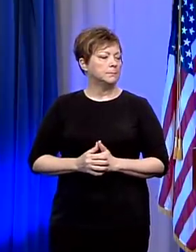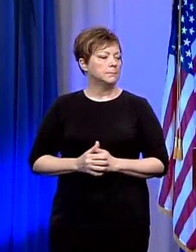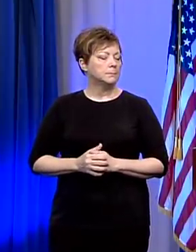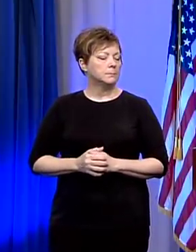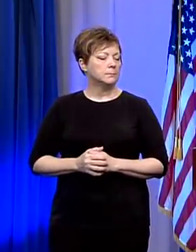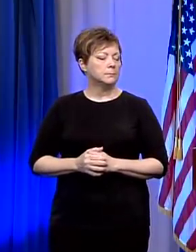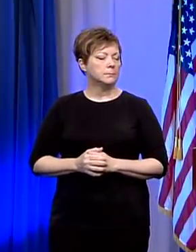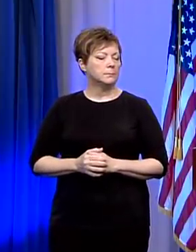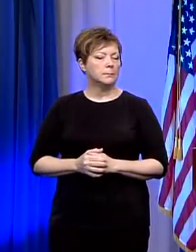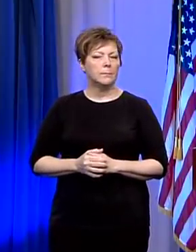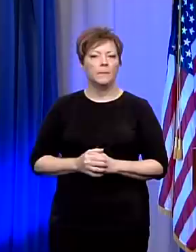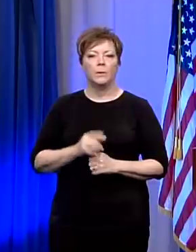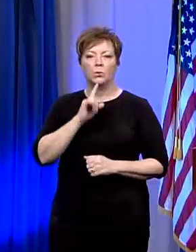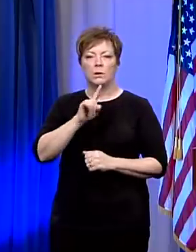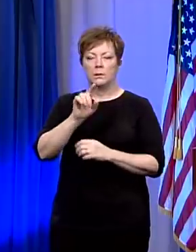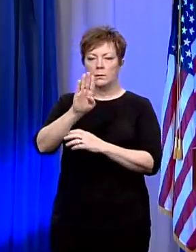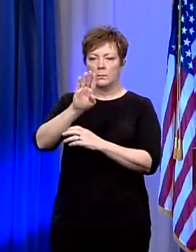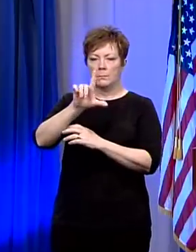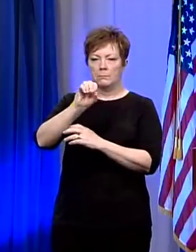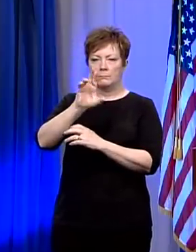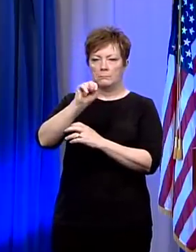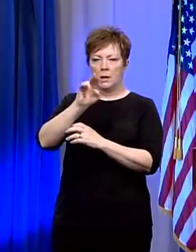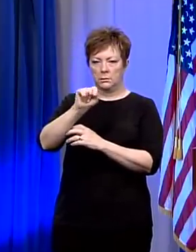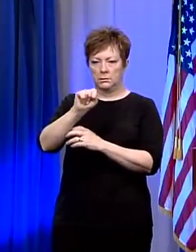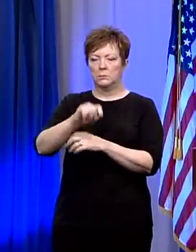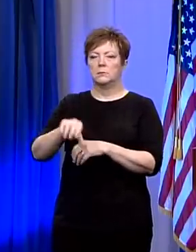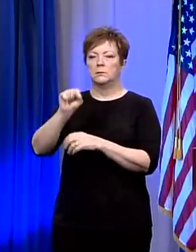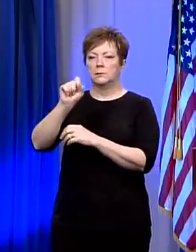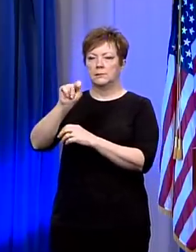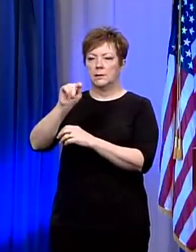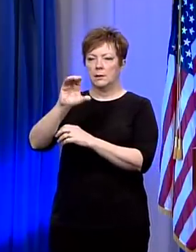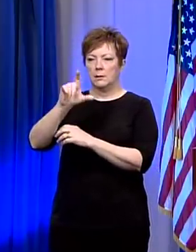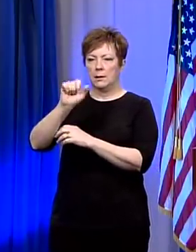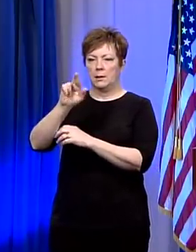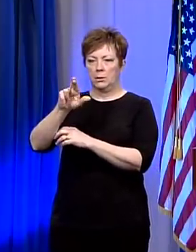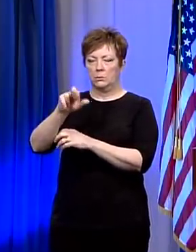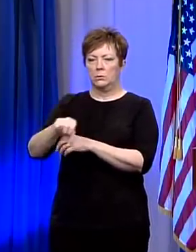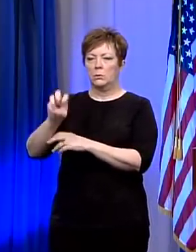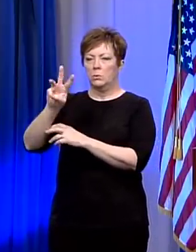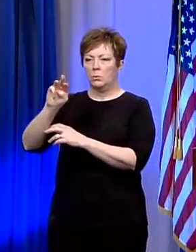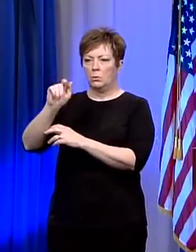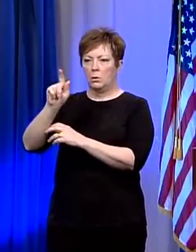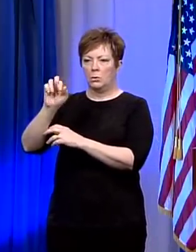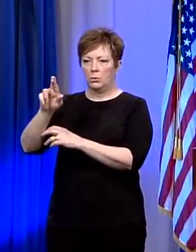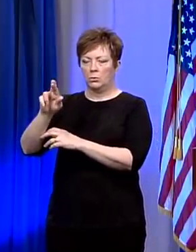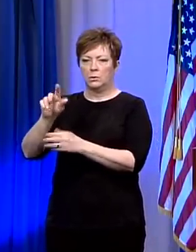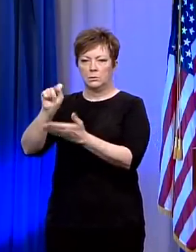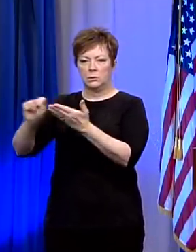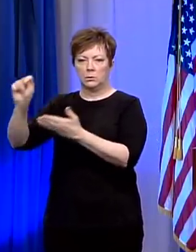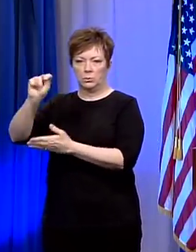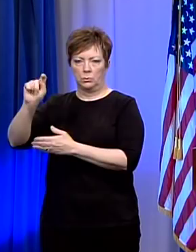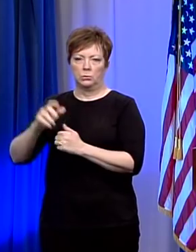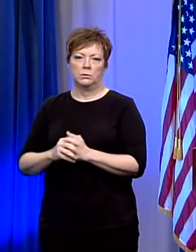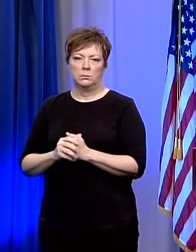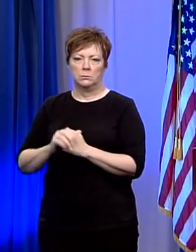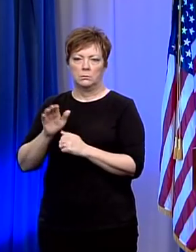This pertains to Blount, St. Clair, Shelby, Tuscaloosa, and Walker counties.